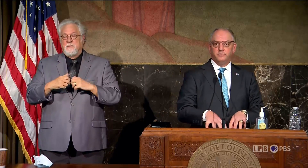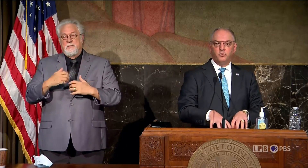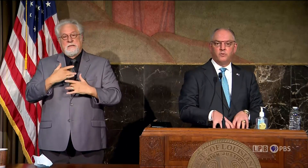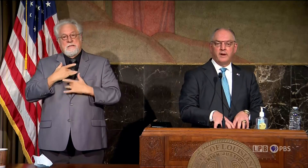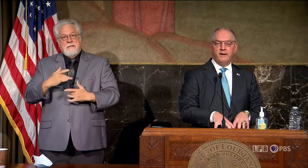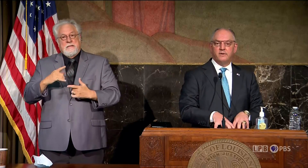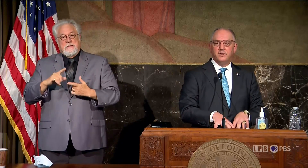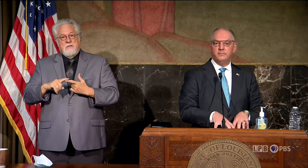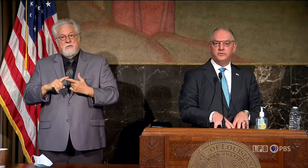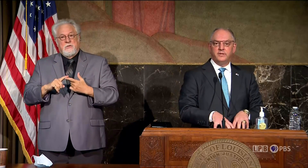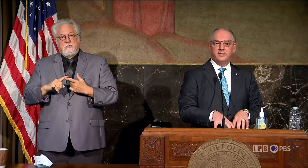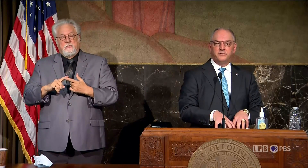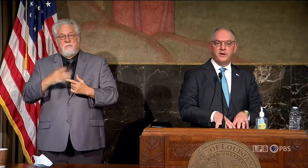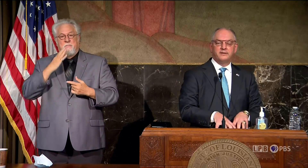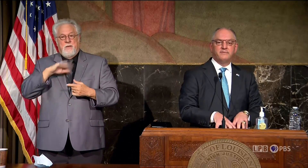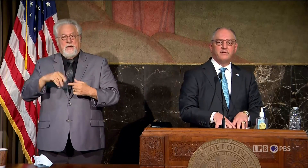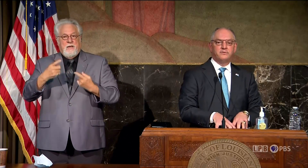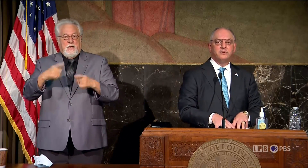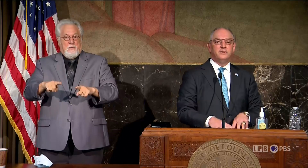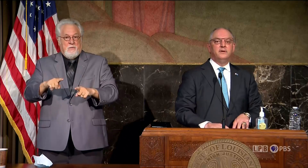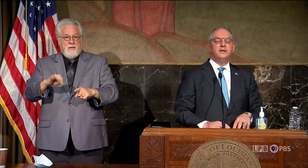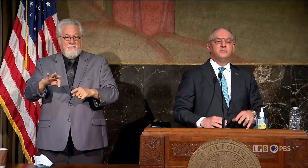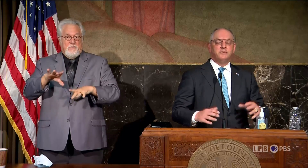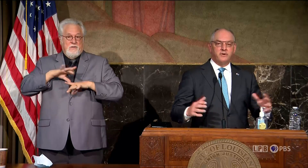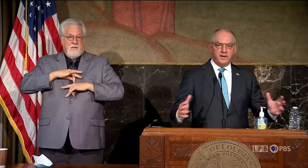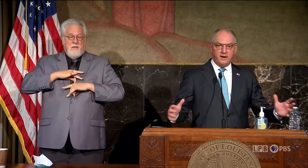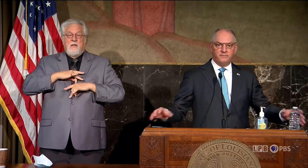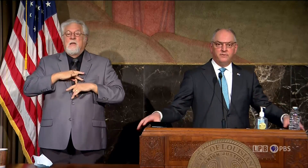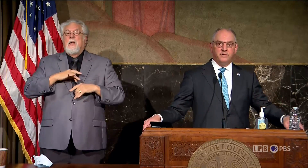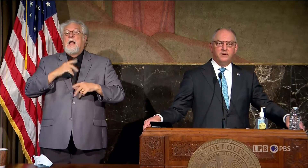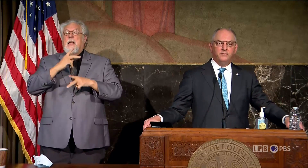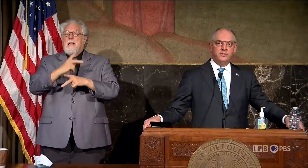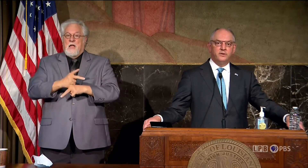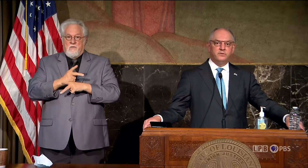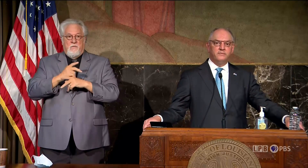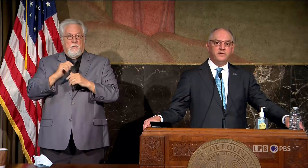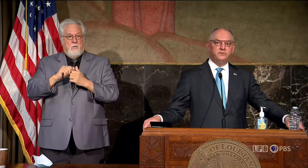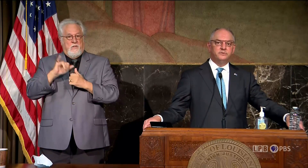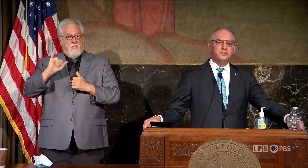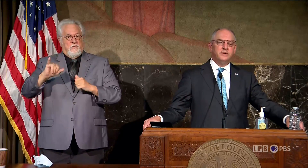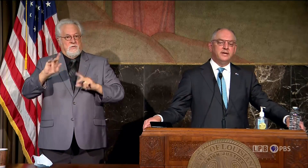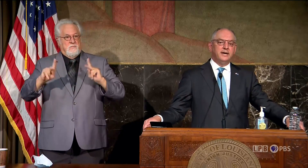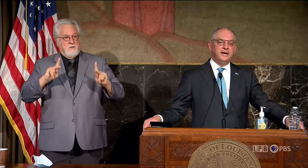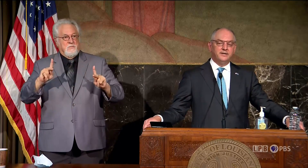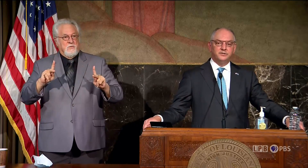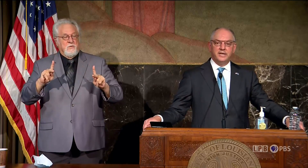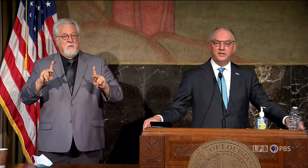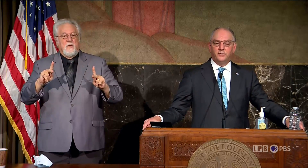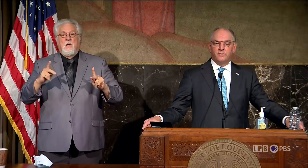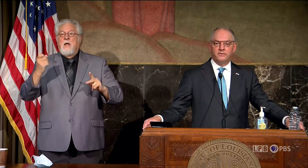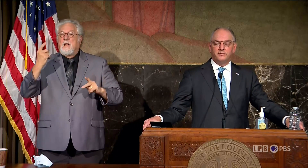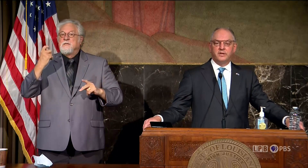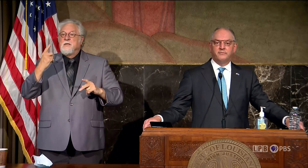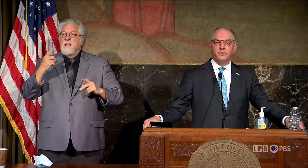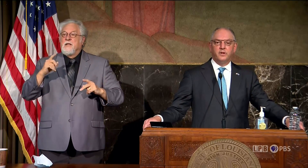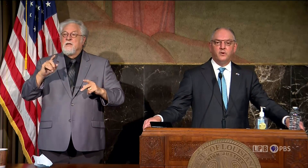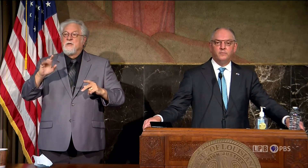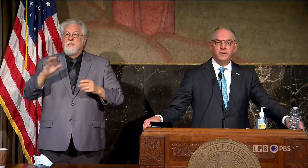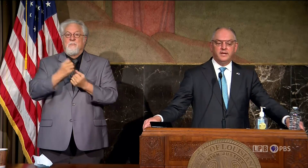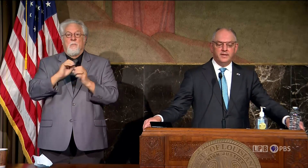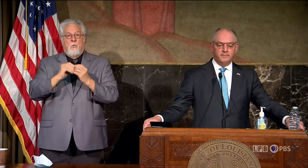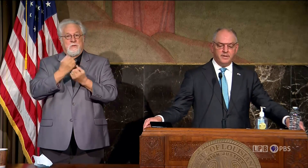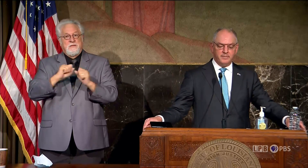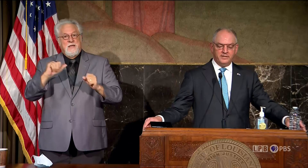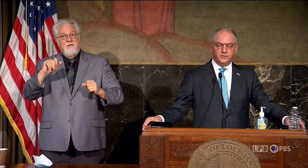to a poorer outcome should they contract the virus. Let's be very careful with those individuals. Understand you're safer at